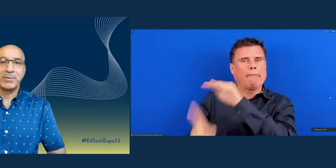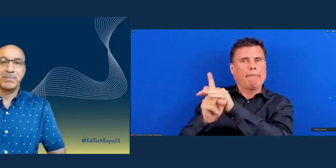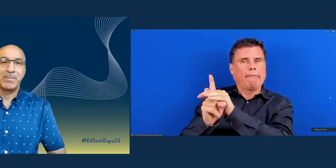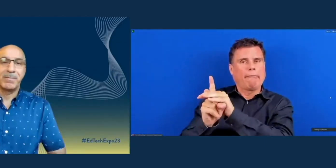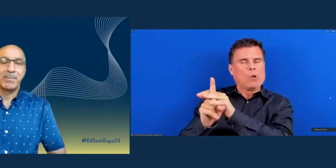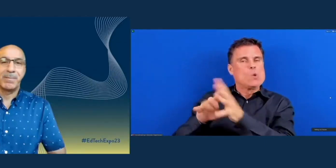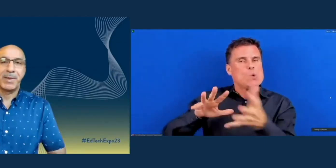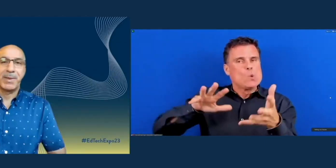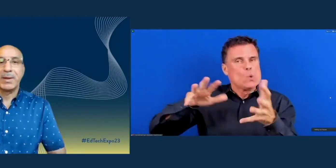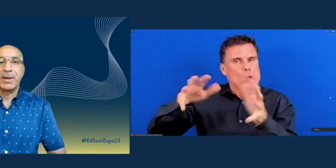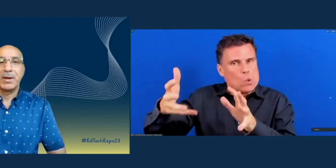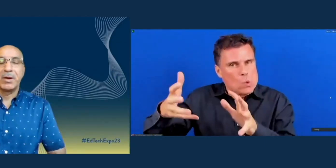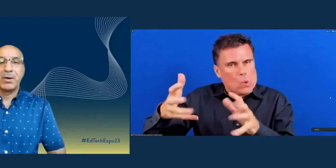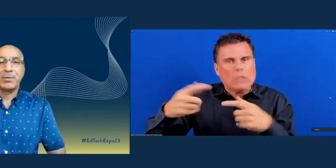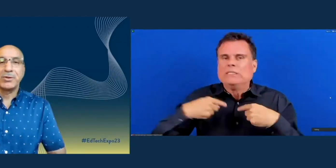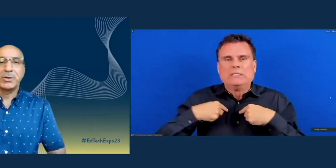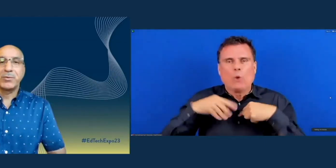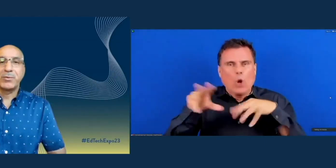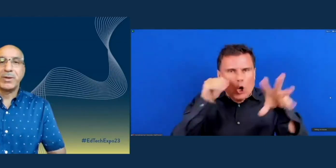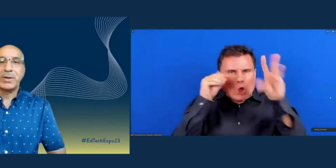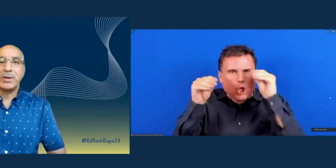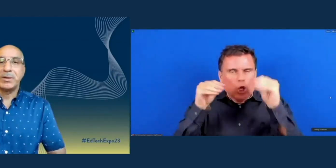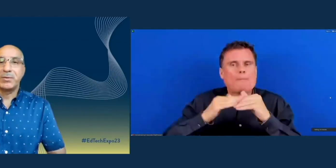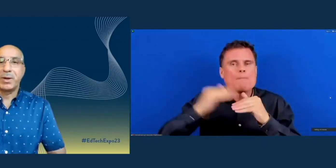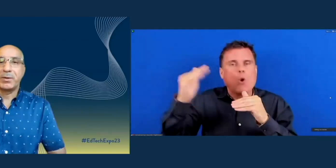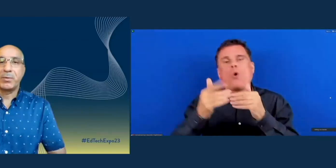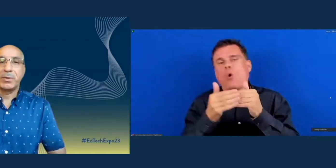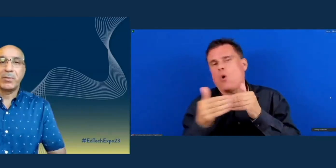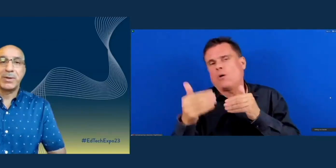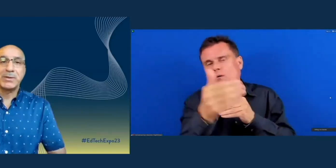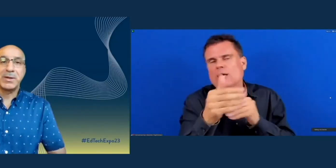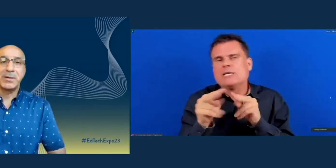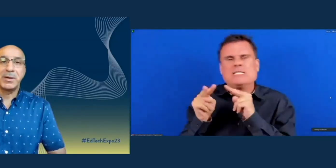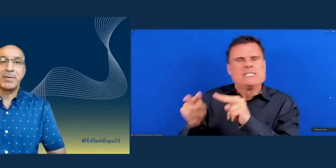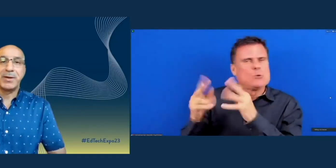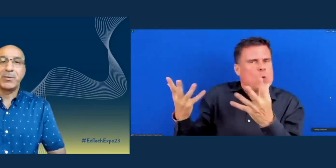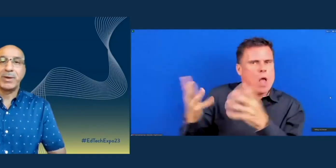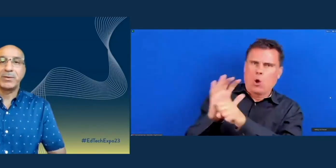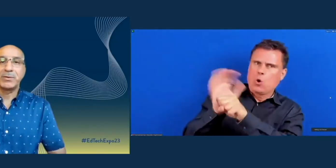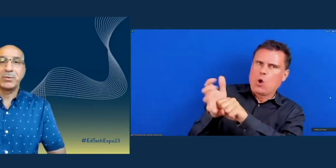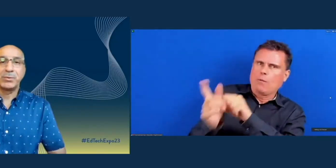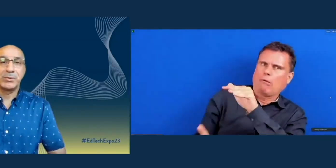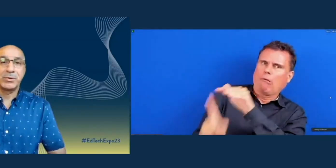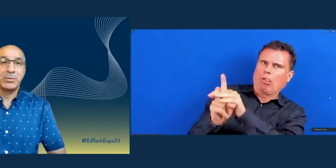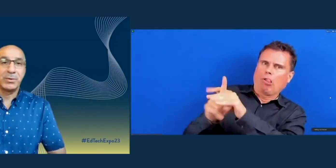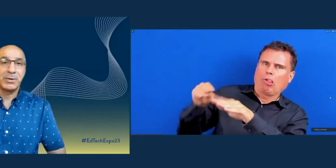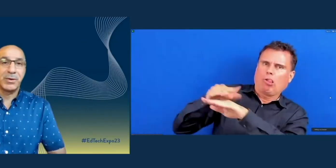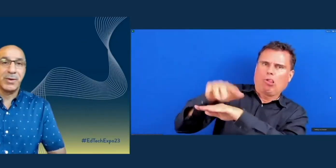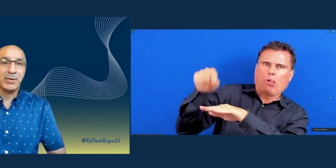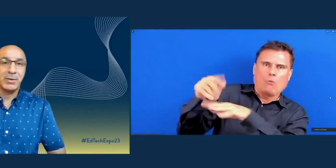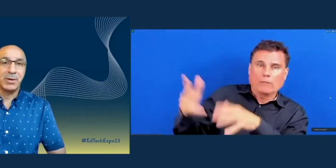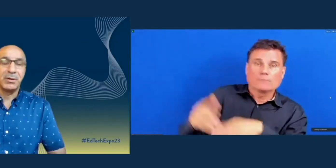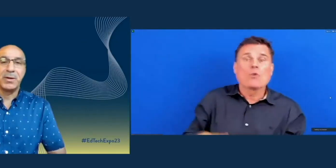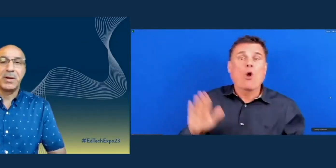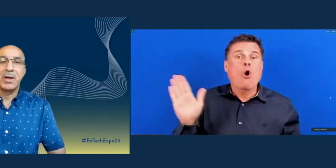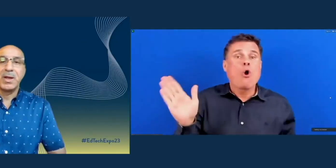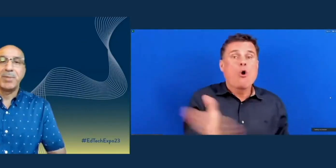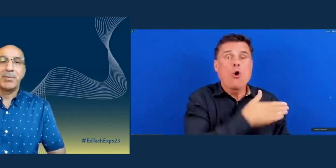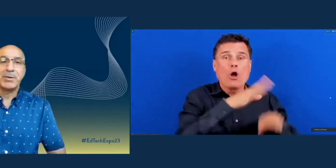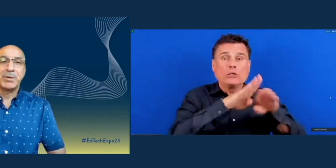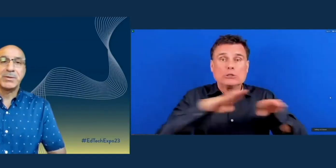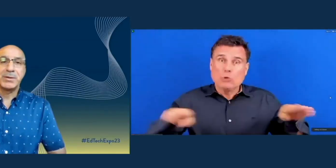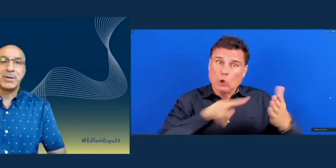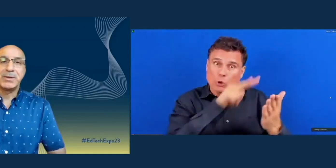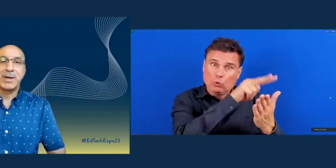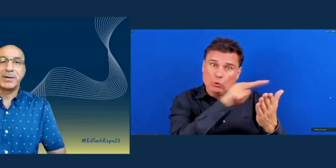section. All Children Reading, together with our external evaluator School to School International,